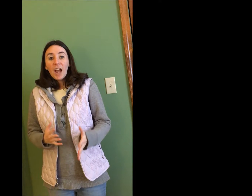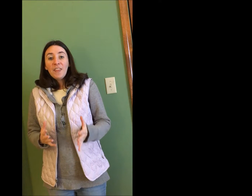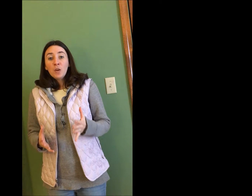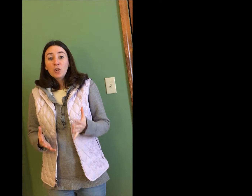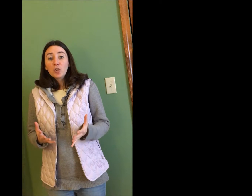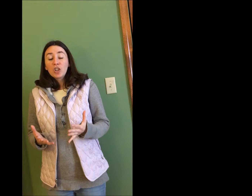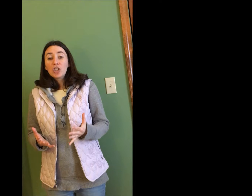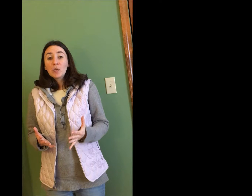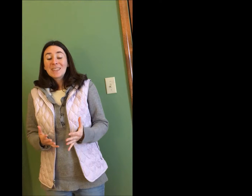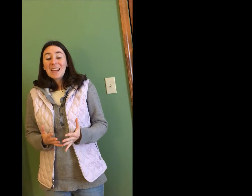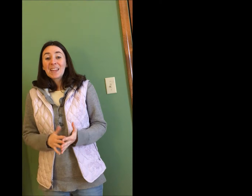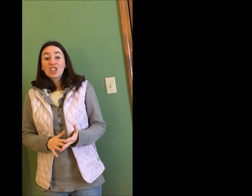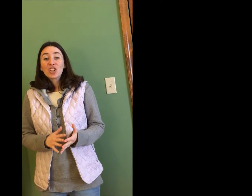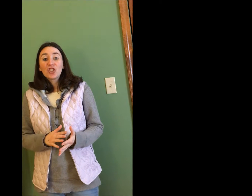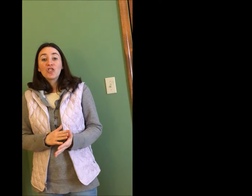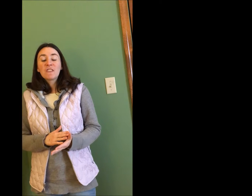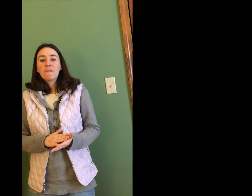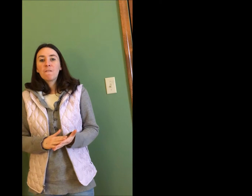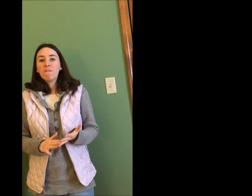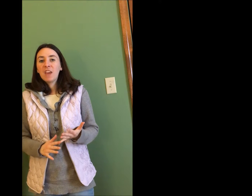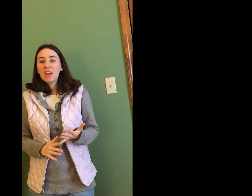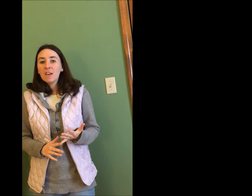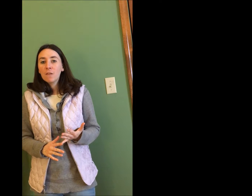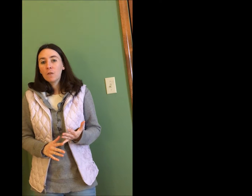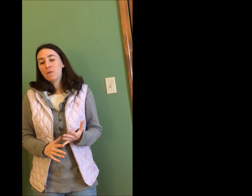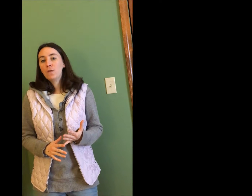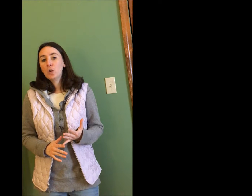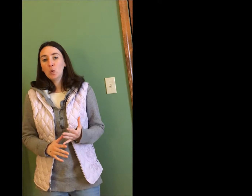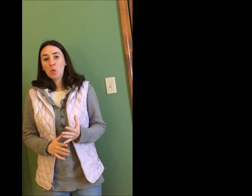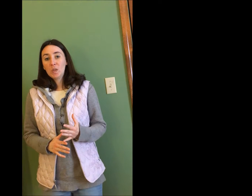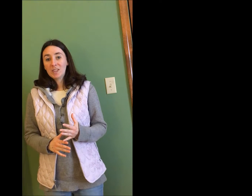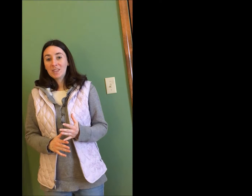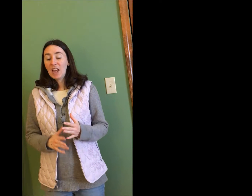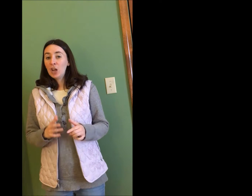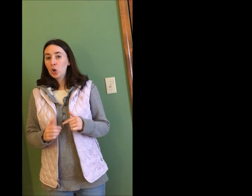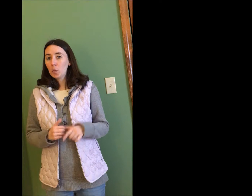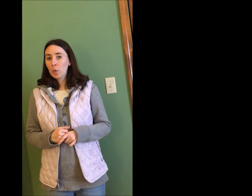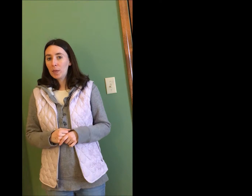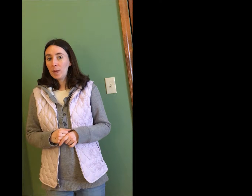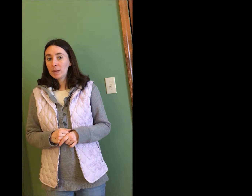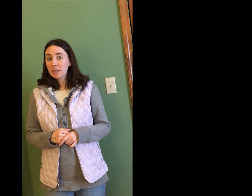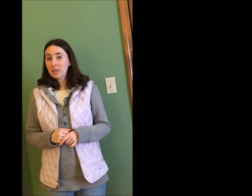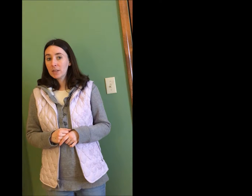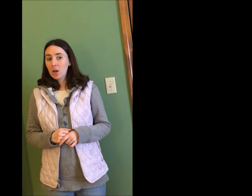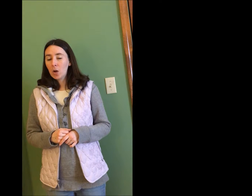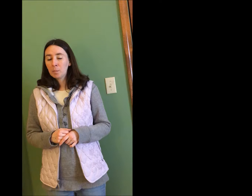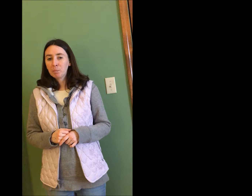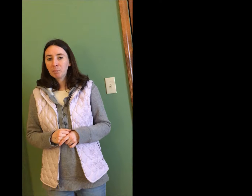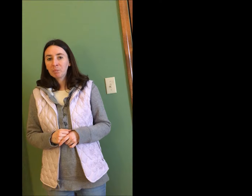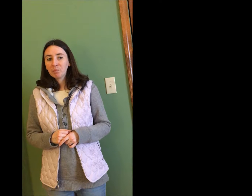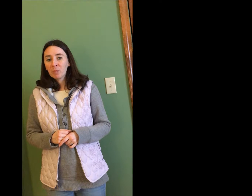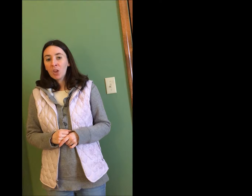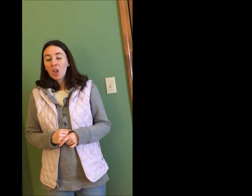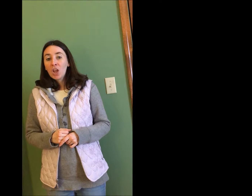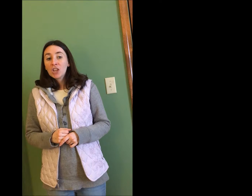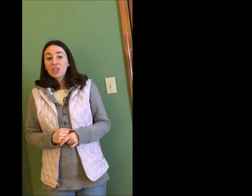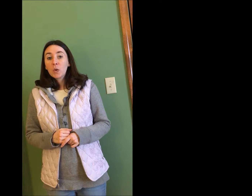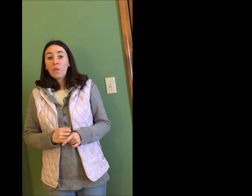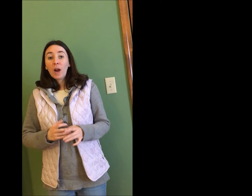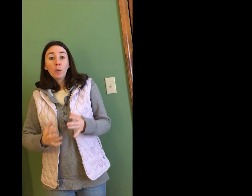And then what you can do is take the children's favorite foods and incorporate them into the song. So if I